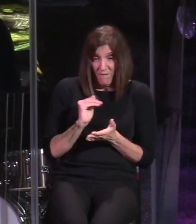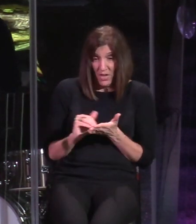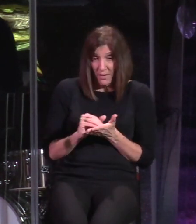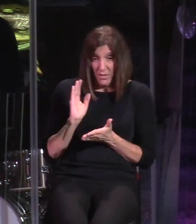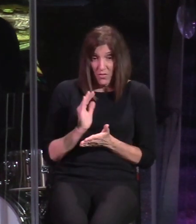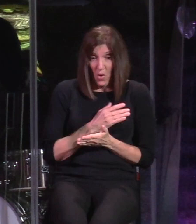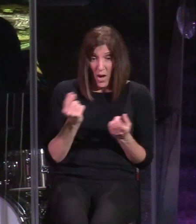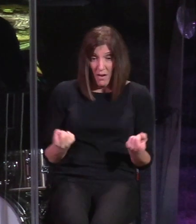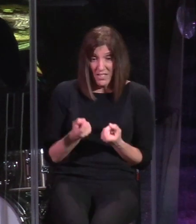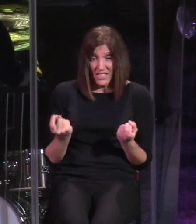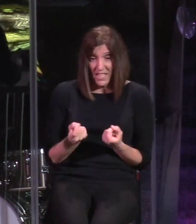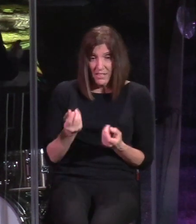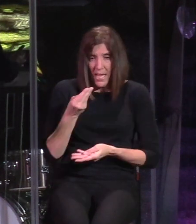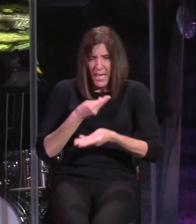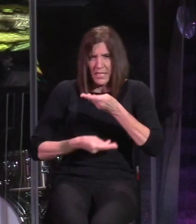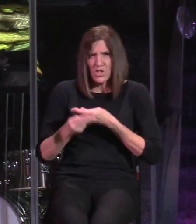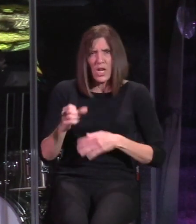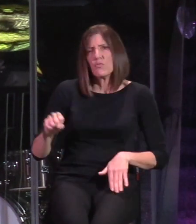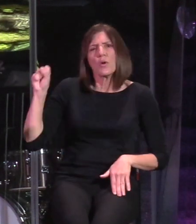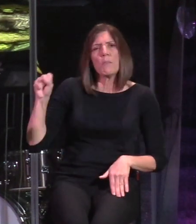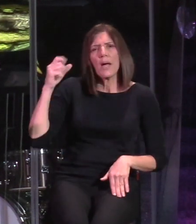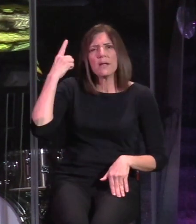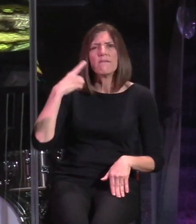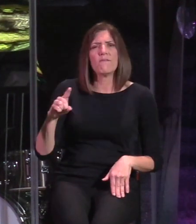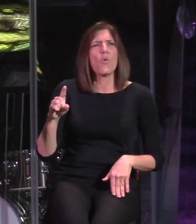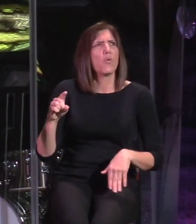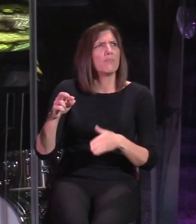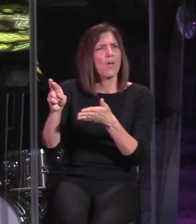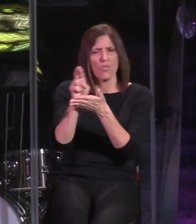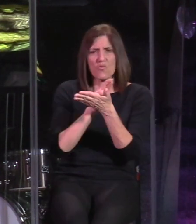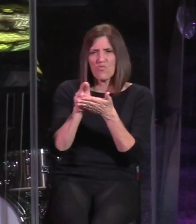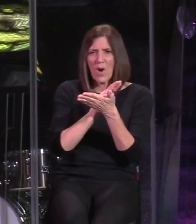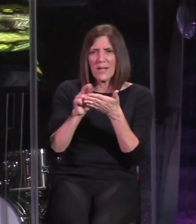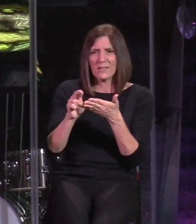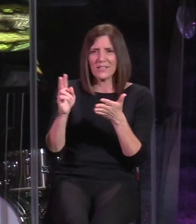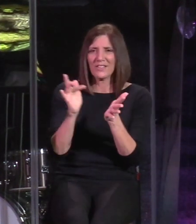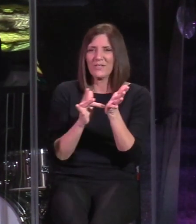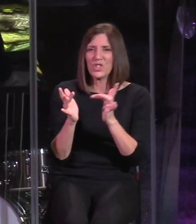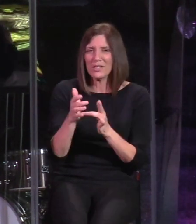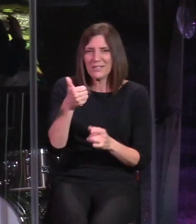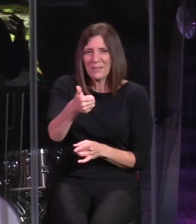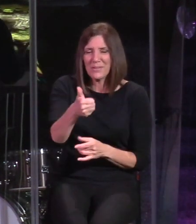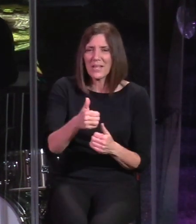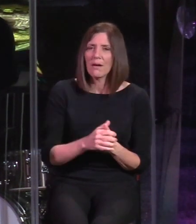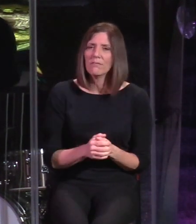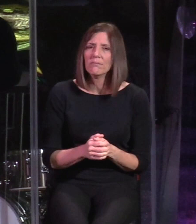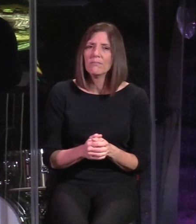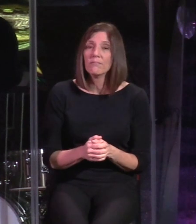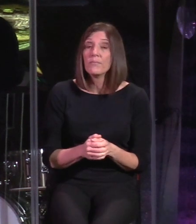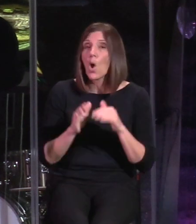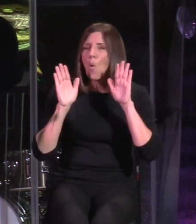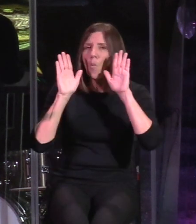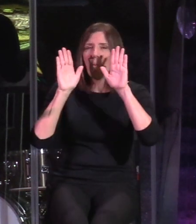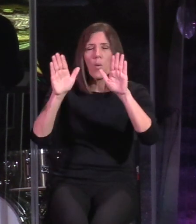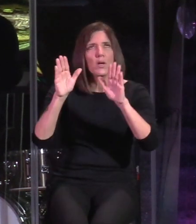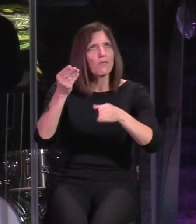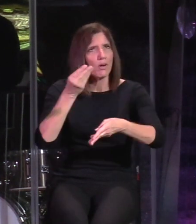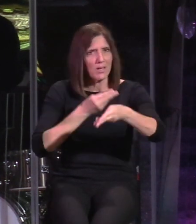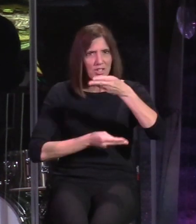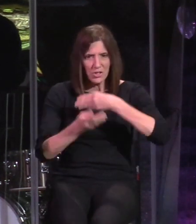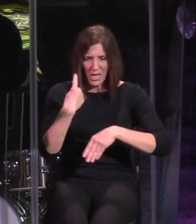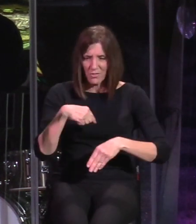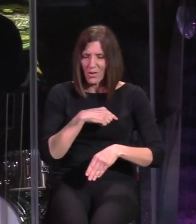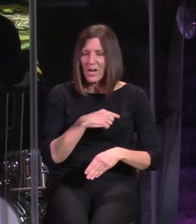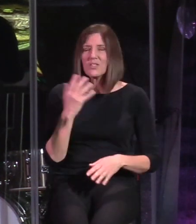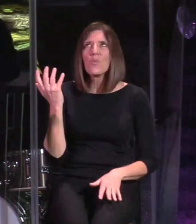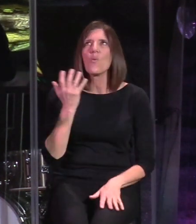to exchange our rebellion for the righteousness of Jesus. What a wonderful exchange for us,